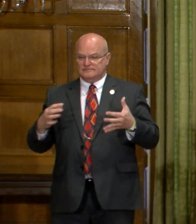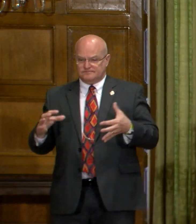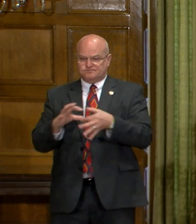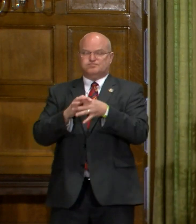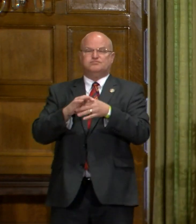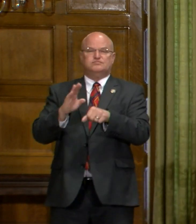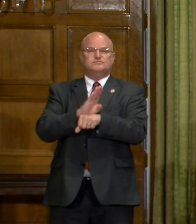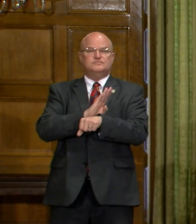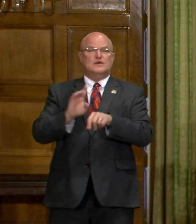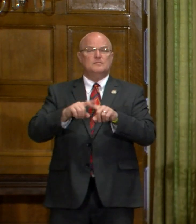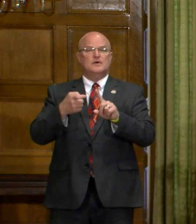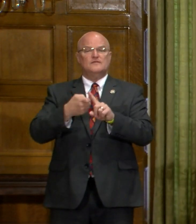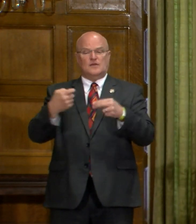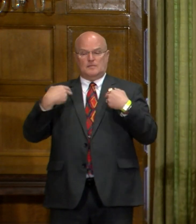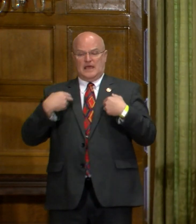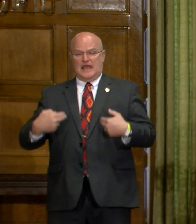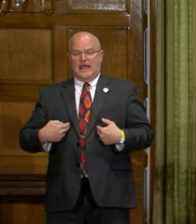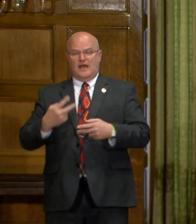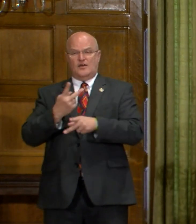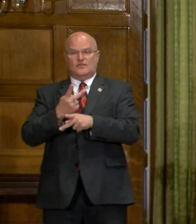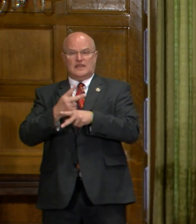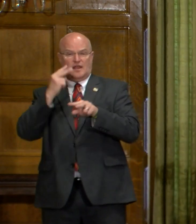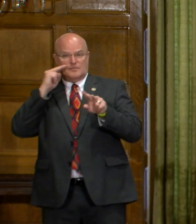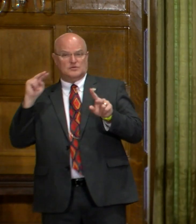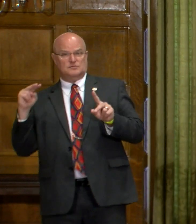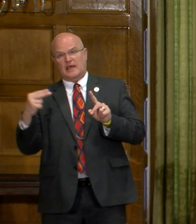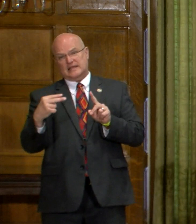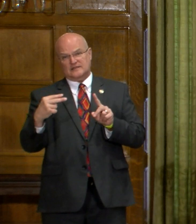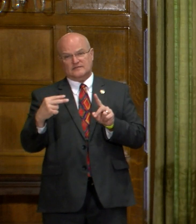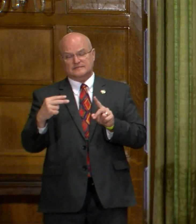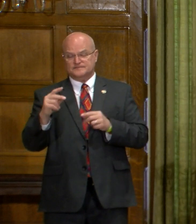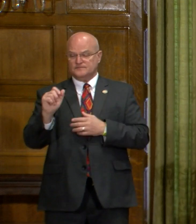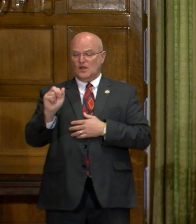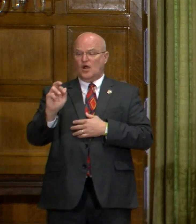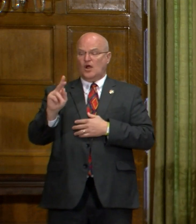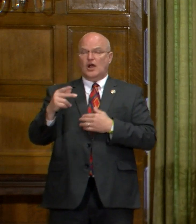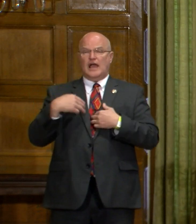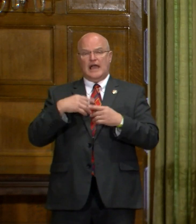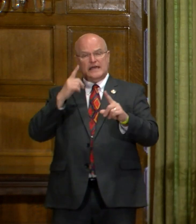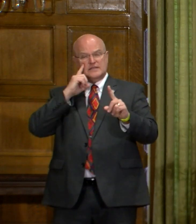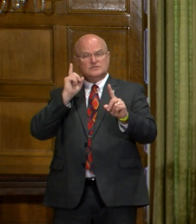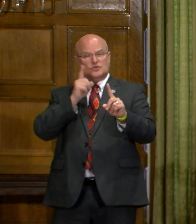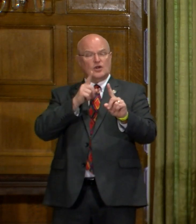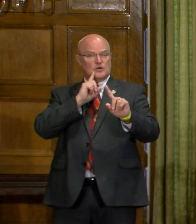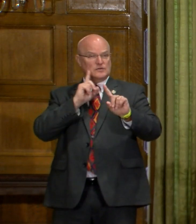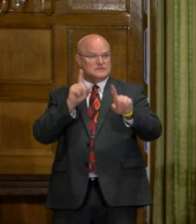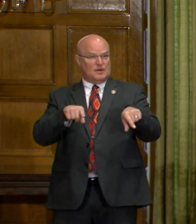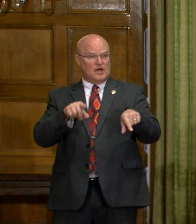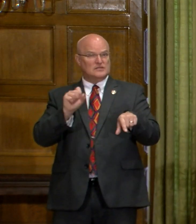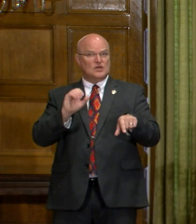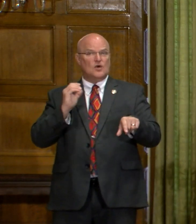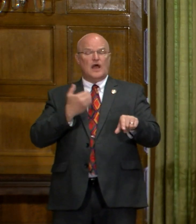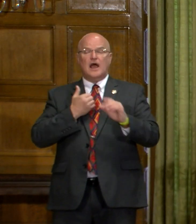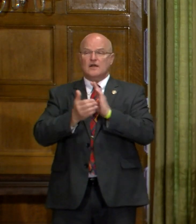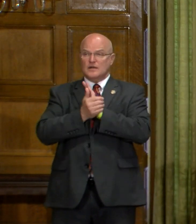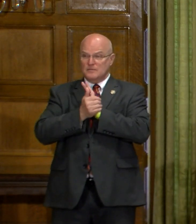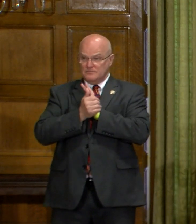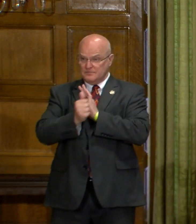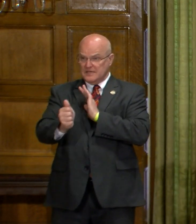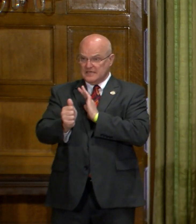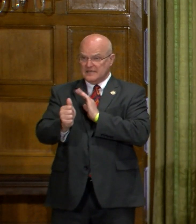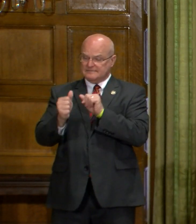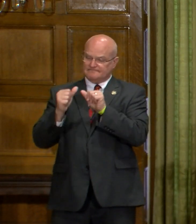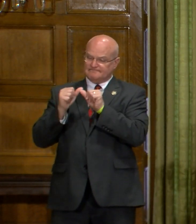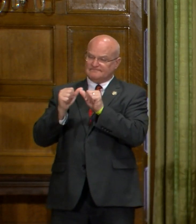in business? But it's going to be from a healthcare perspective. Arkansas had a targeted response, and so our ability